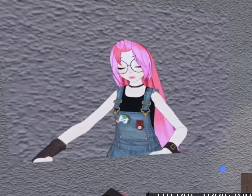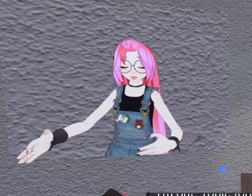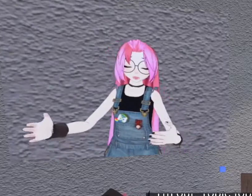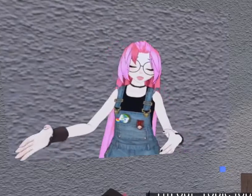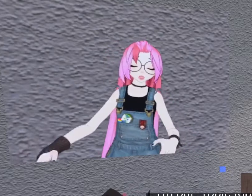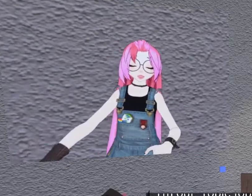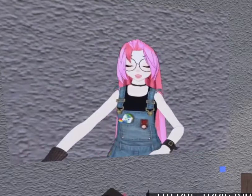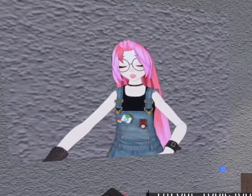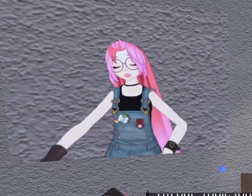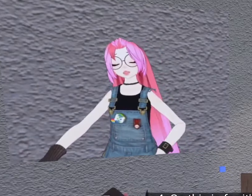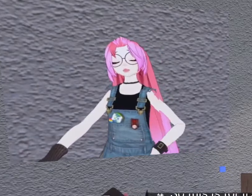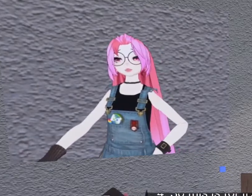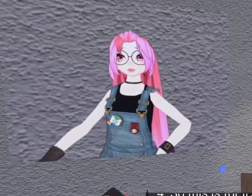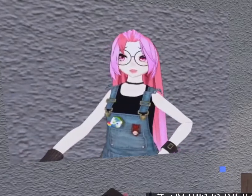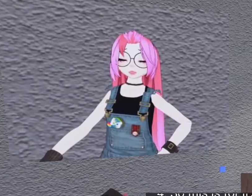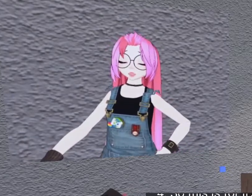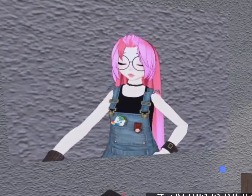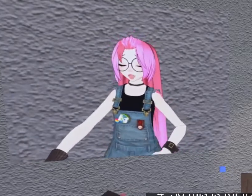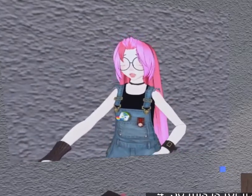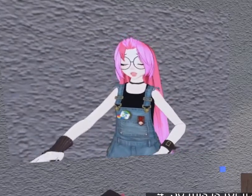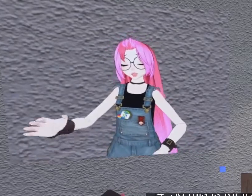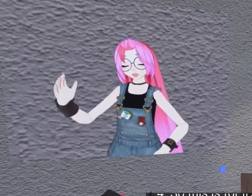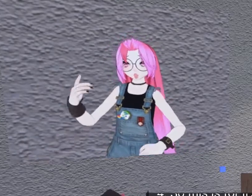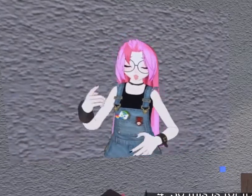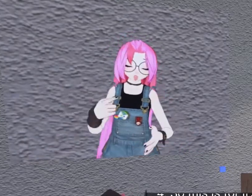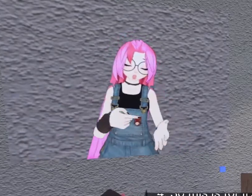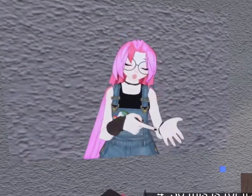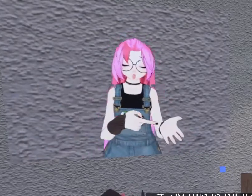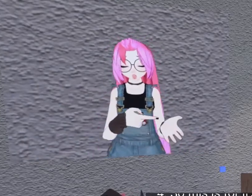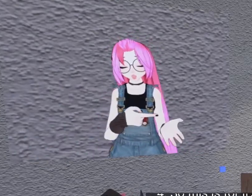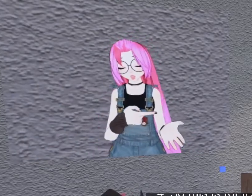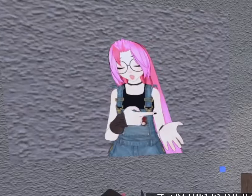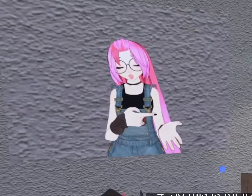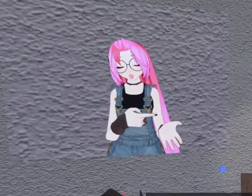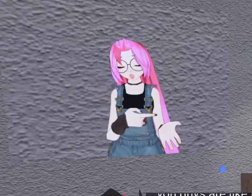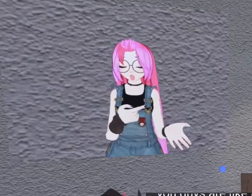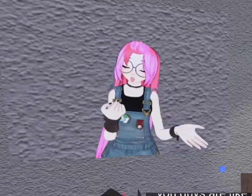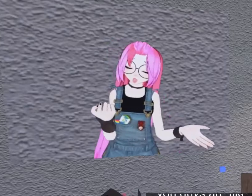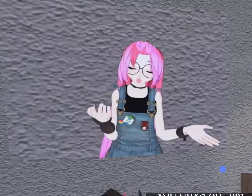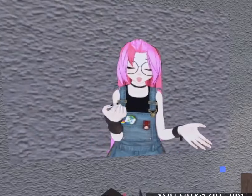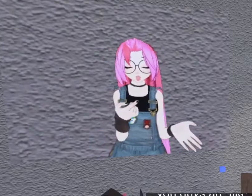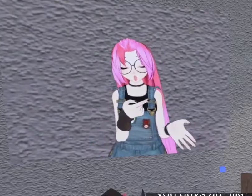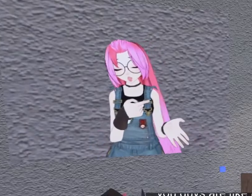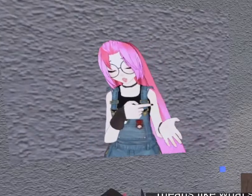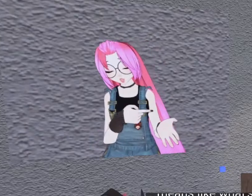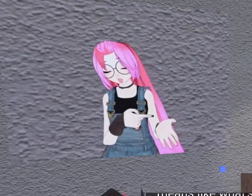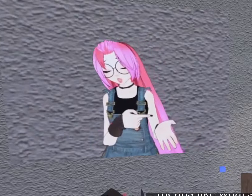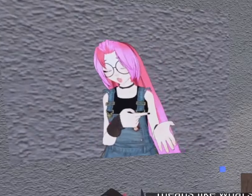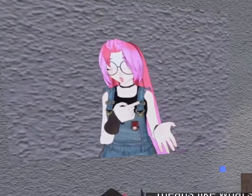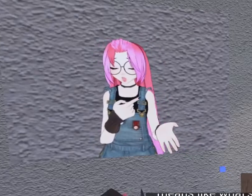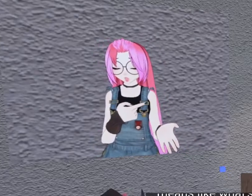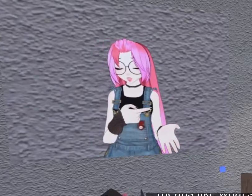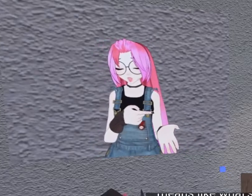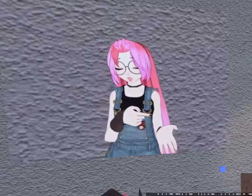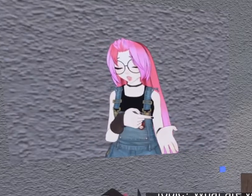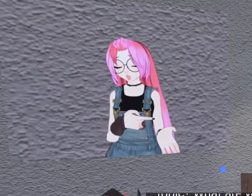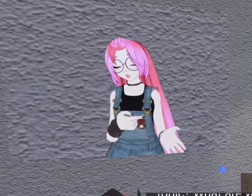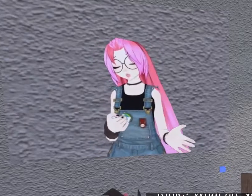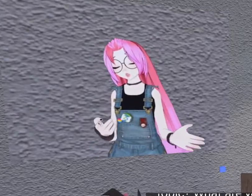I know it's kind of weird. Yeah. Or if you say like discussion, that could also mean like what's the topic? What are you discussing?